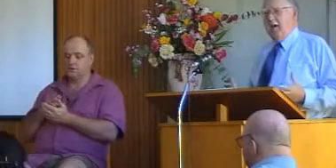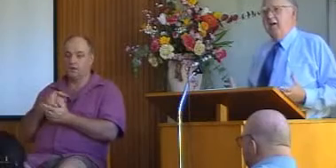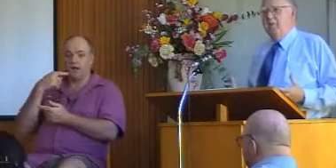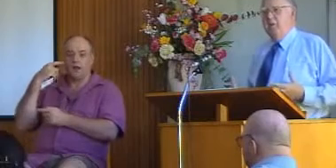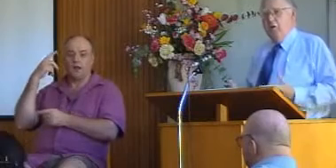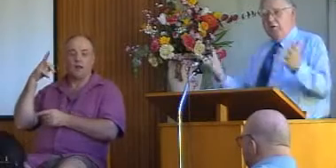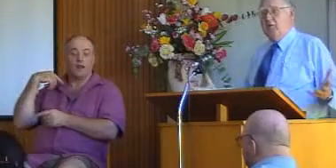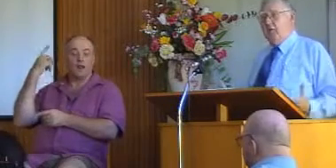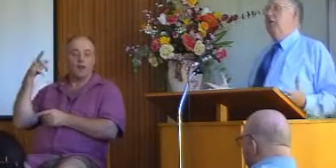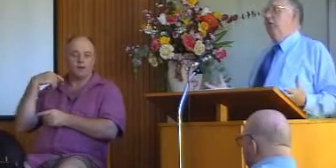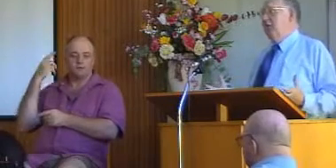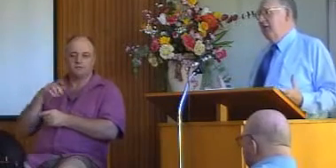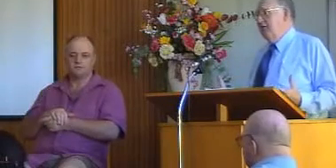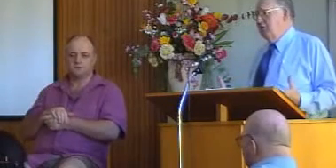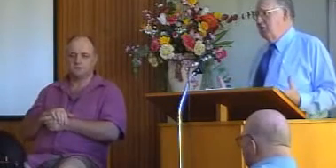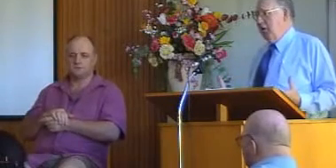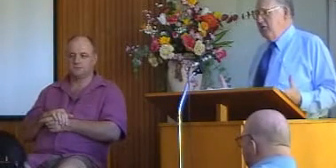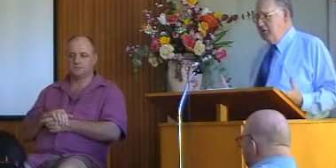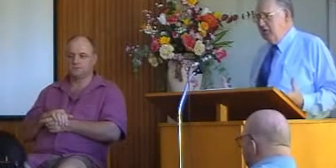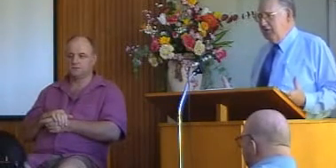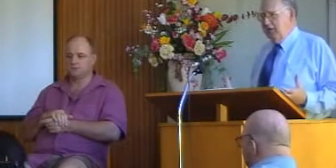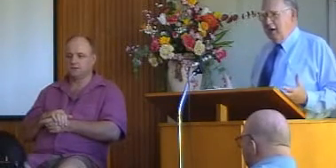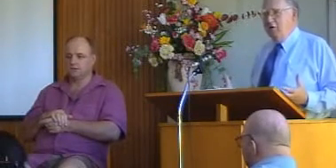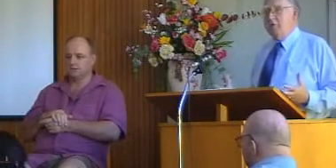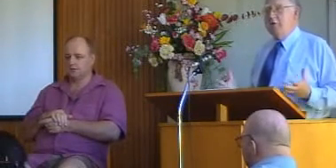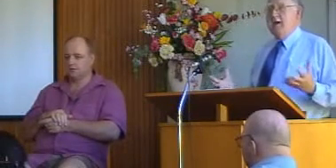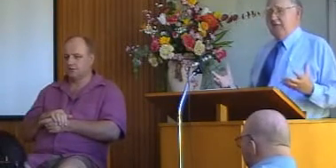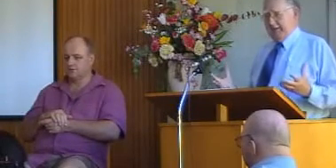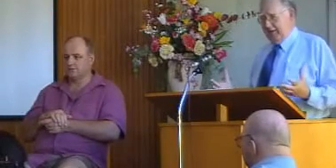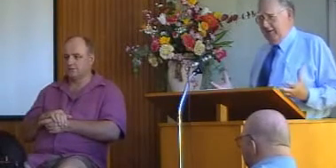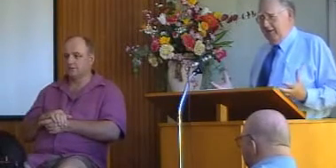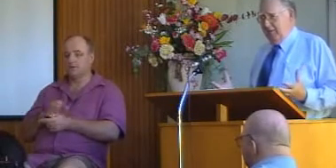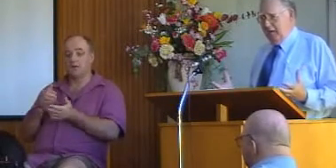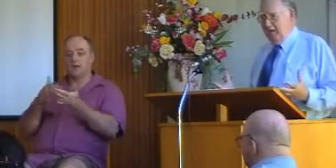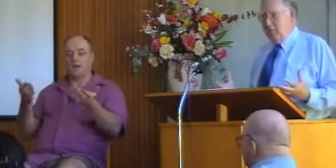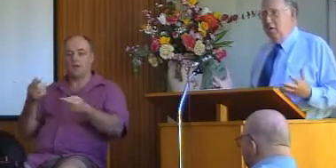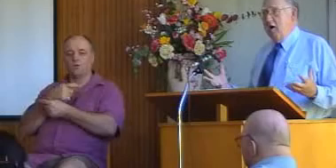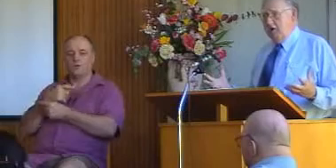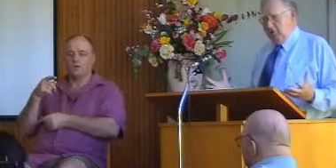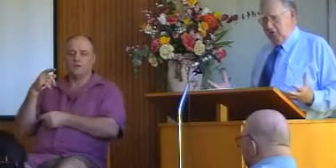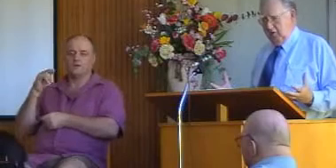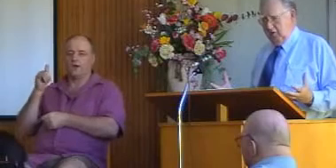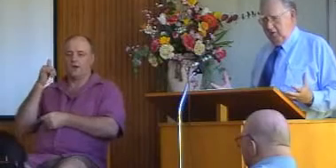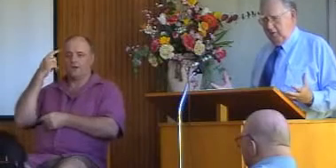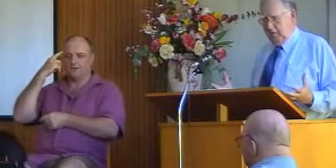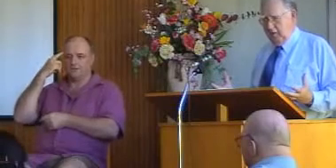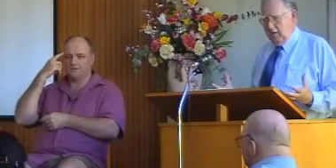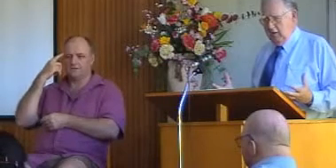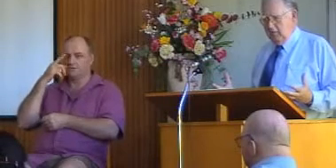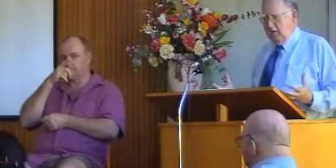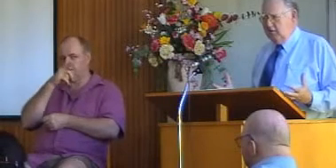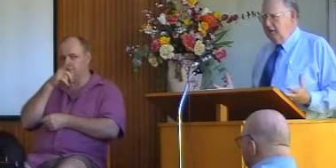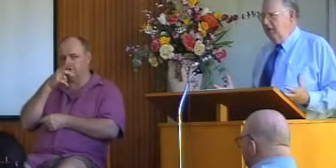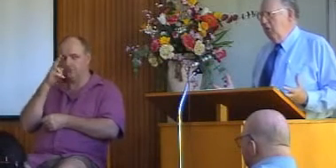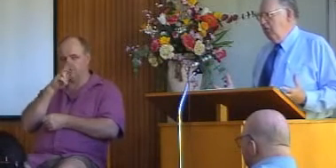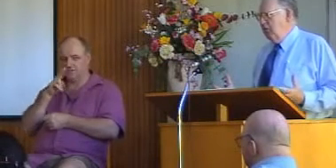as they move through the situation, you'd think they were crazy. Man's mind's gone.